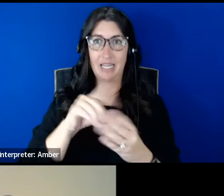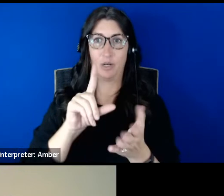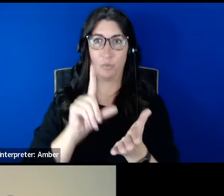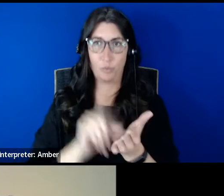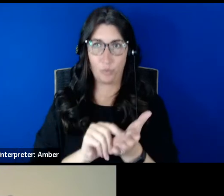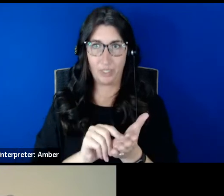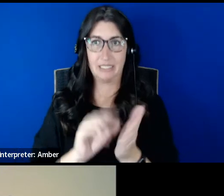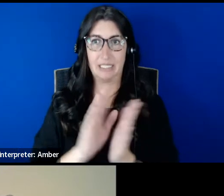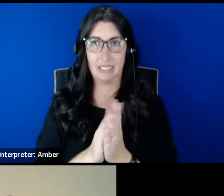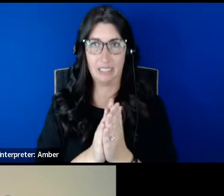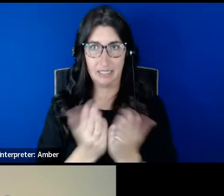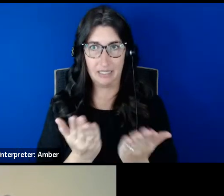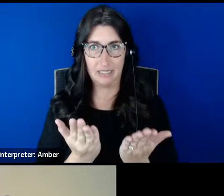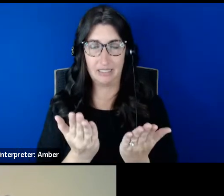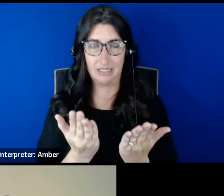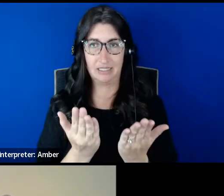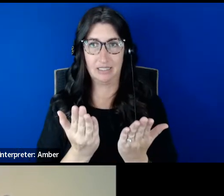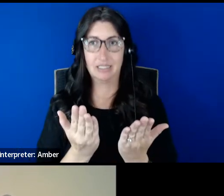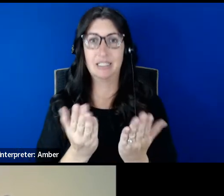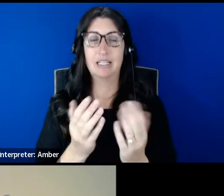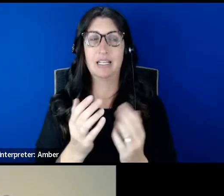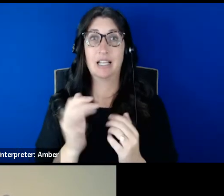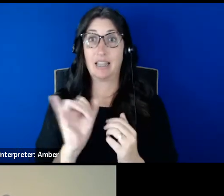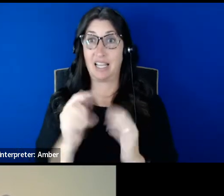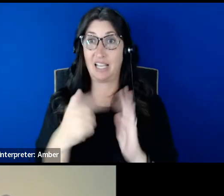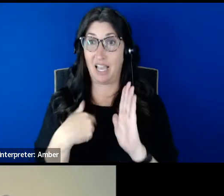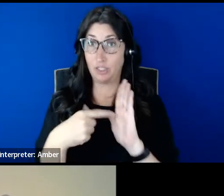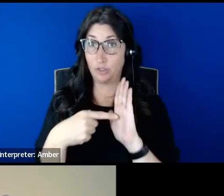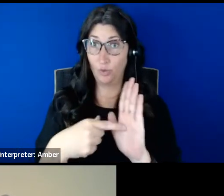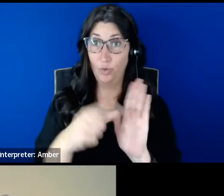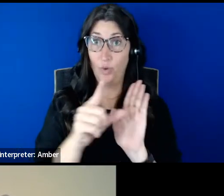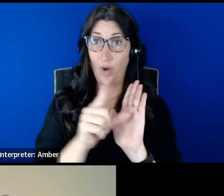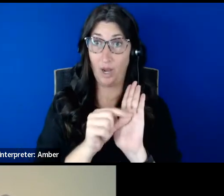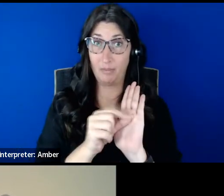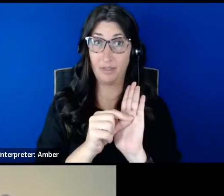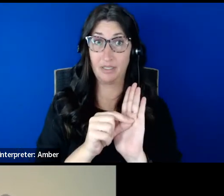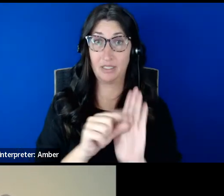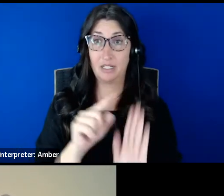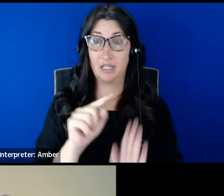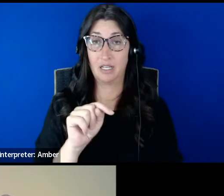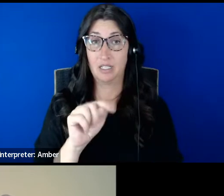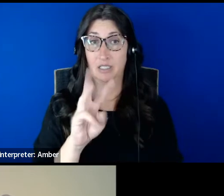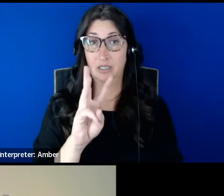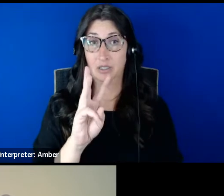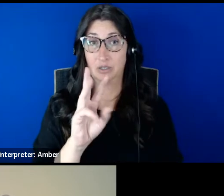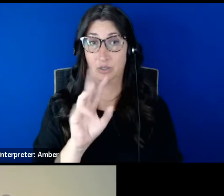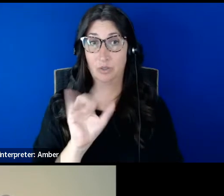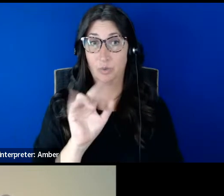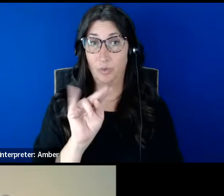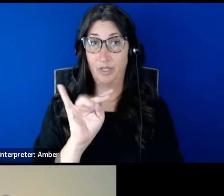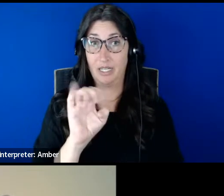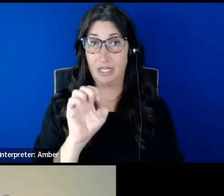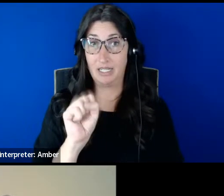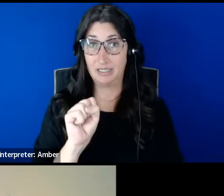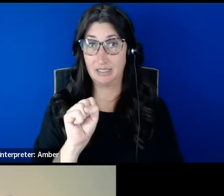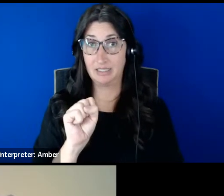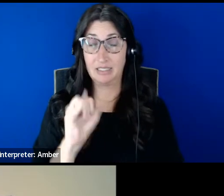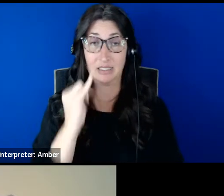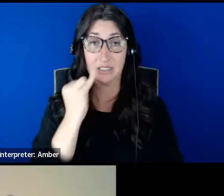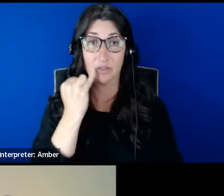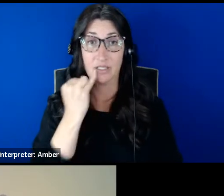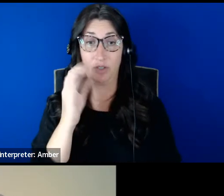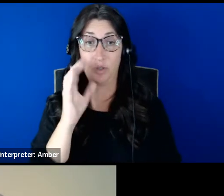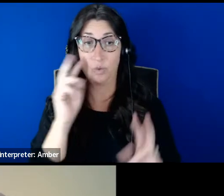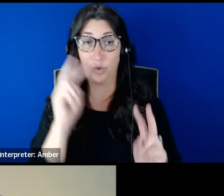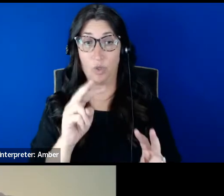so the one that I show you are published by Tweenies. So if you go online and search for